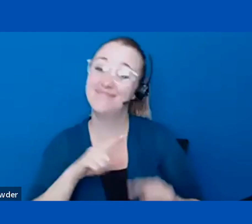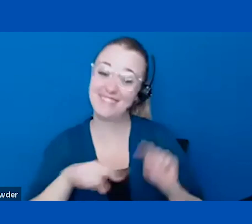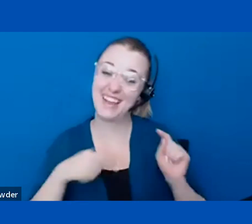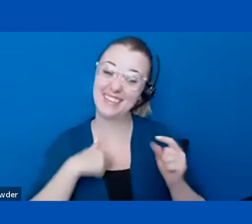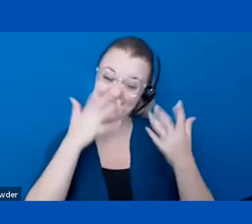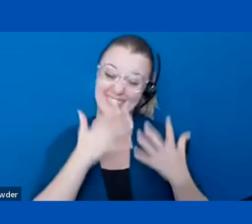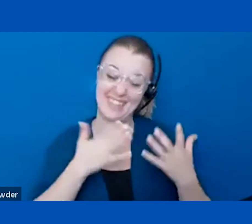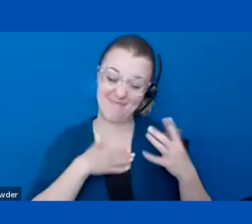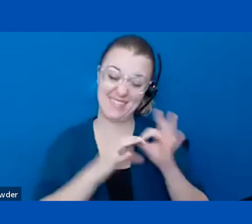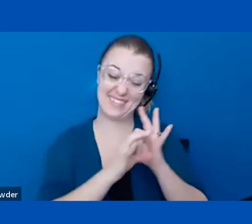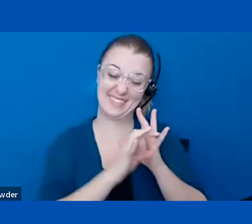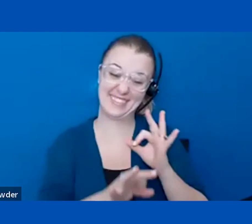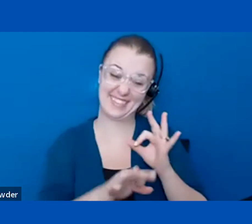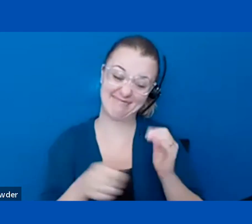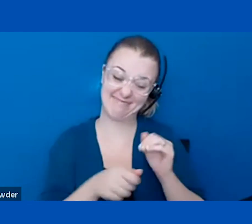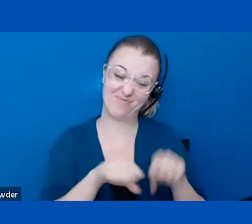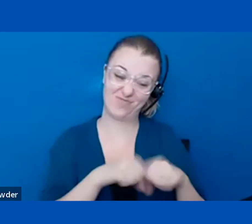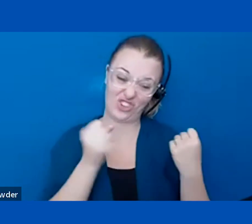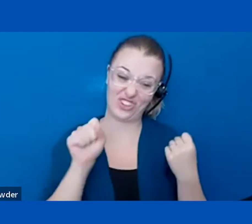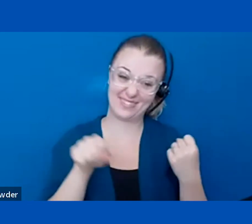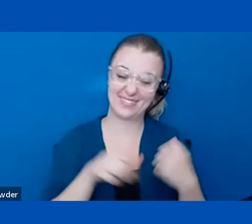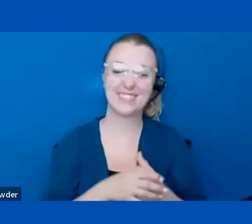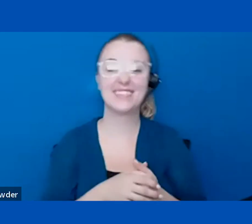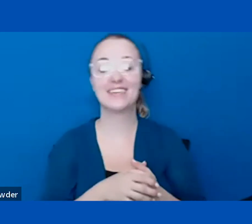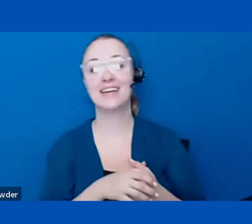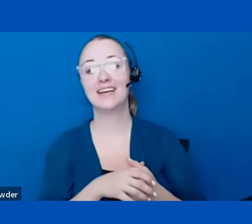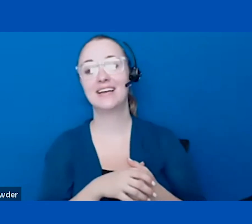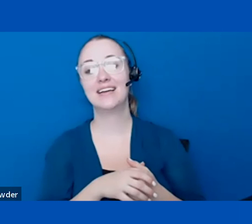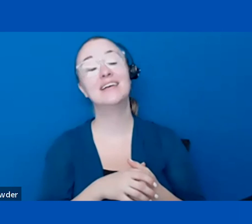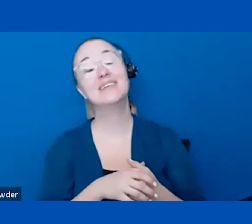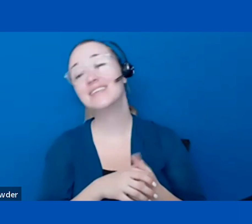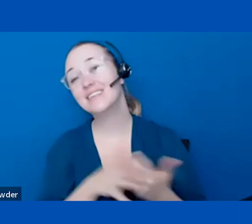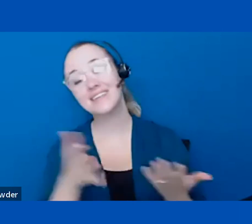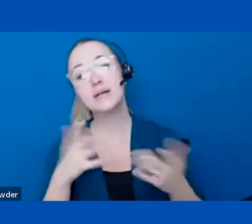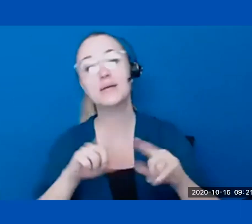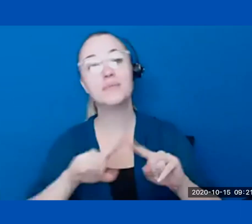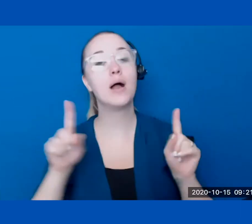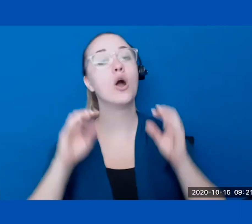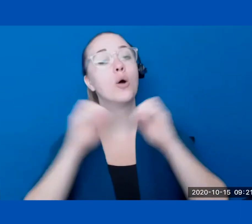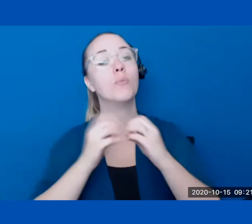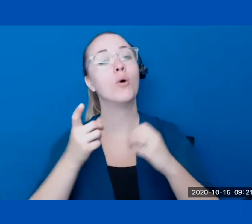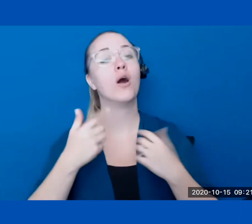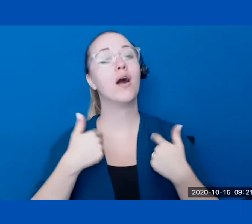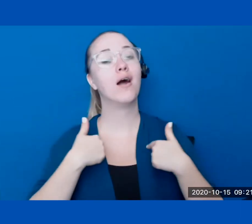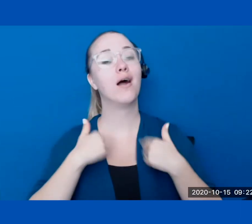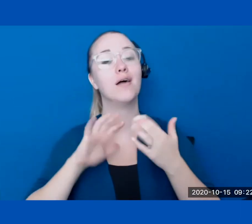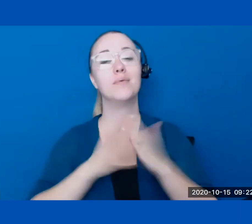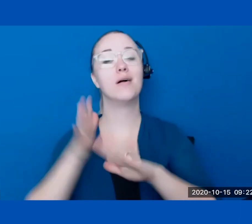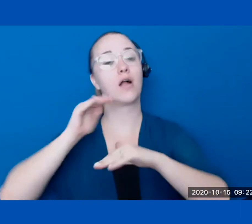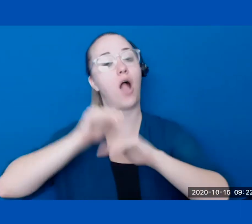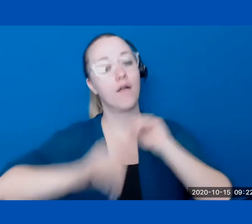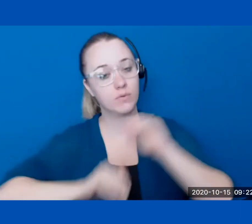cane. But needless to say, I think that the more I've gotten comfortable with my cane